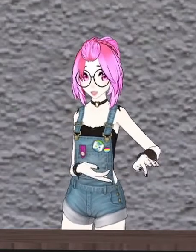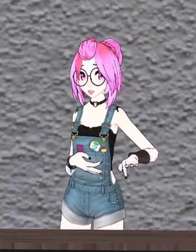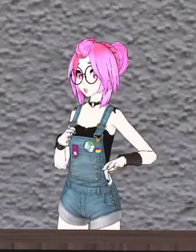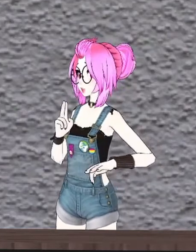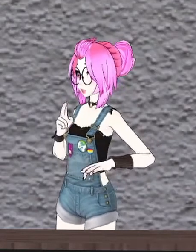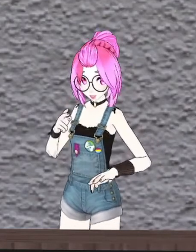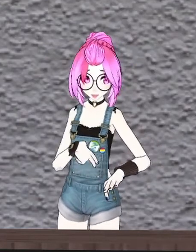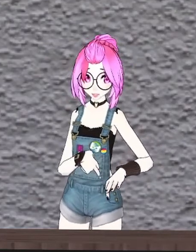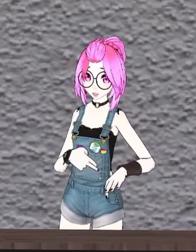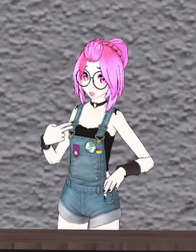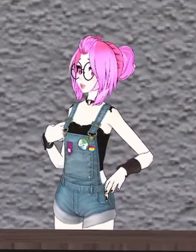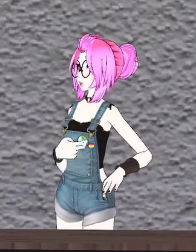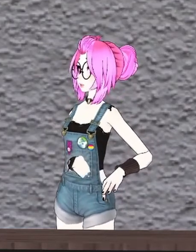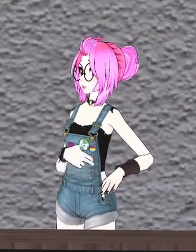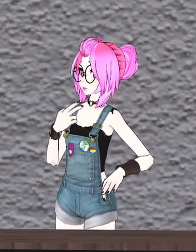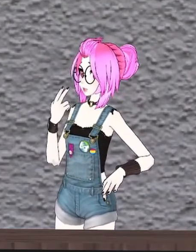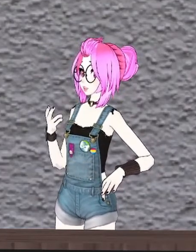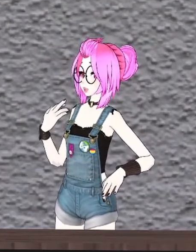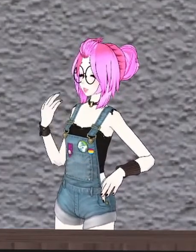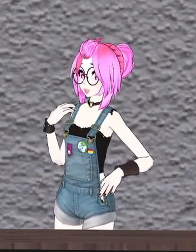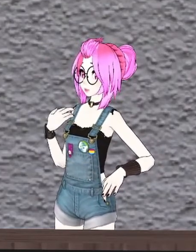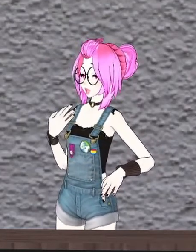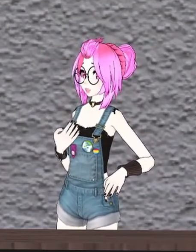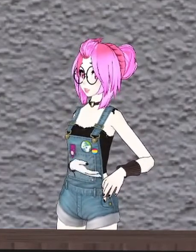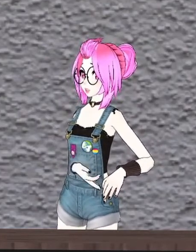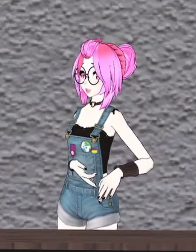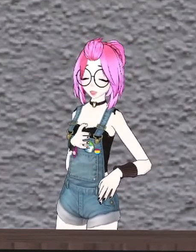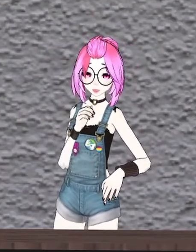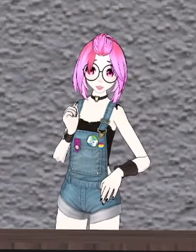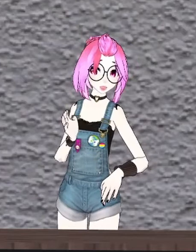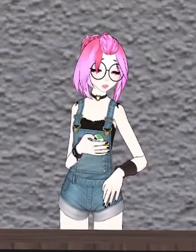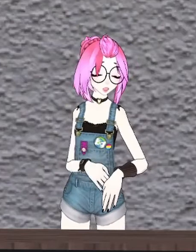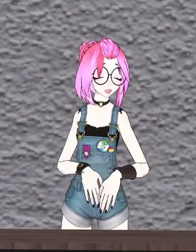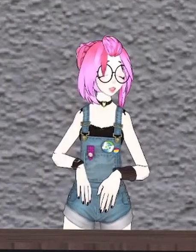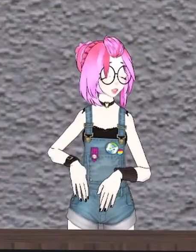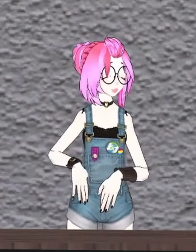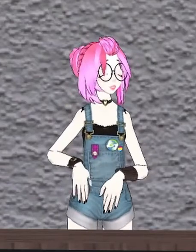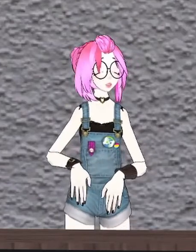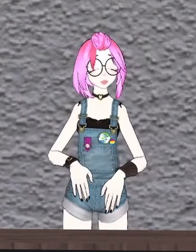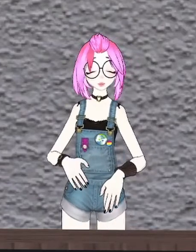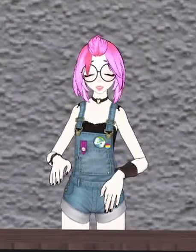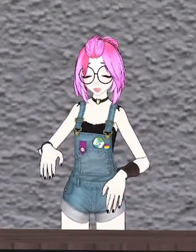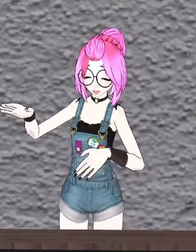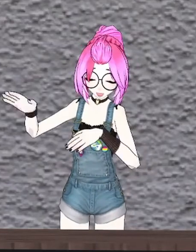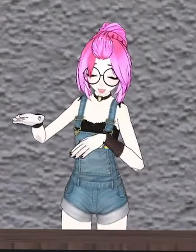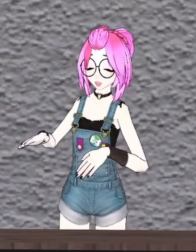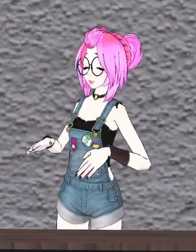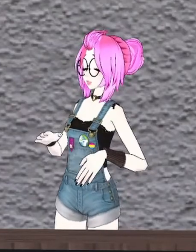for royalty. This is royalty. It looks like you're saying your boss is royalty. He's not royalty. Screw that guy. So